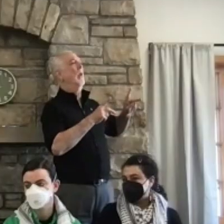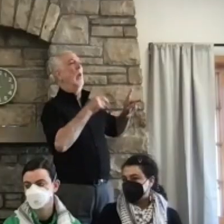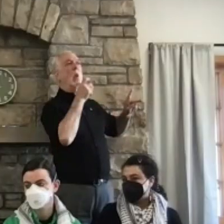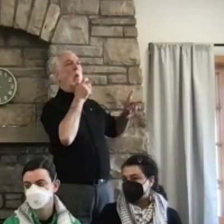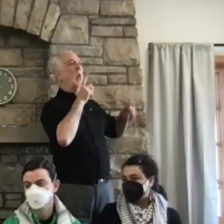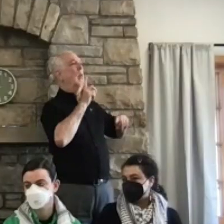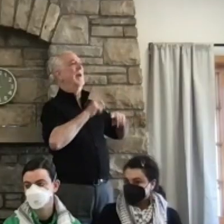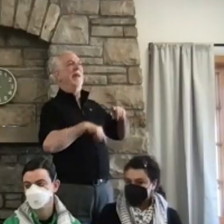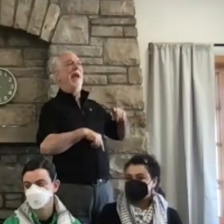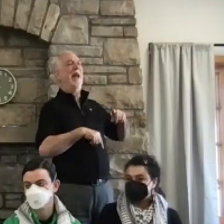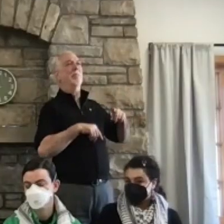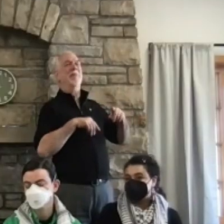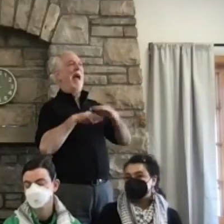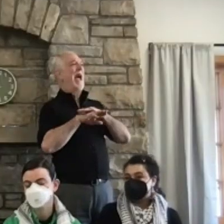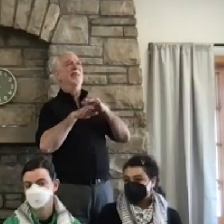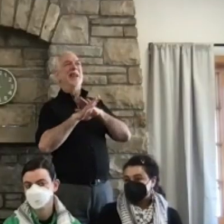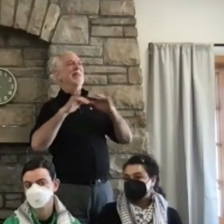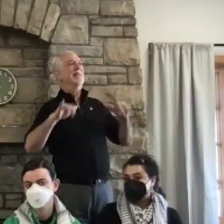productive as the system wants them to be.